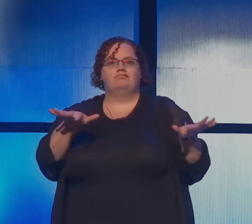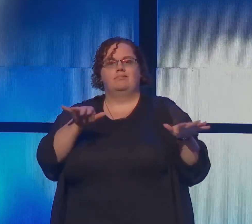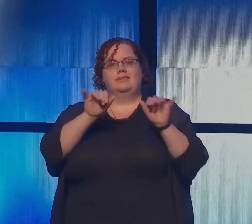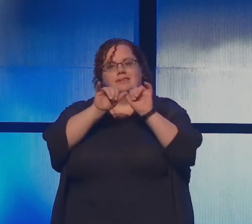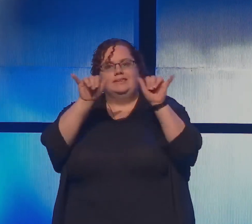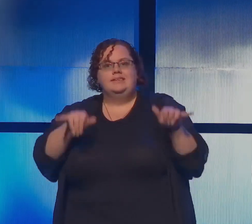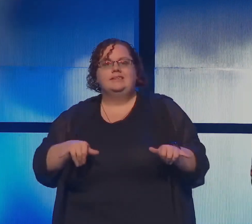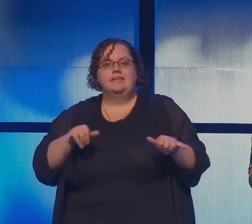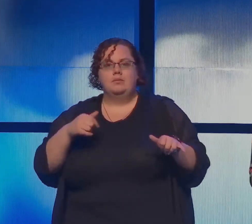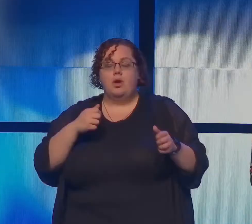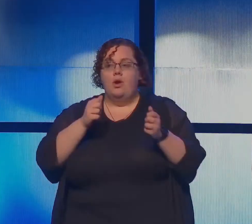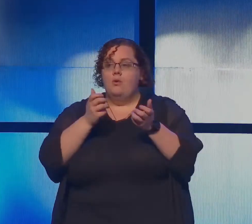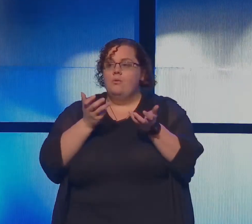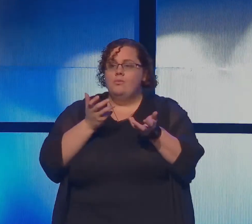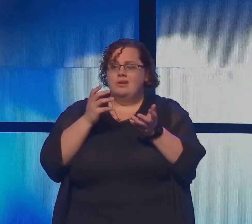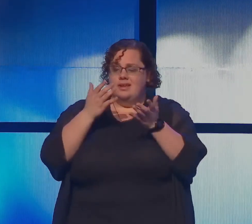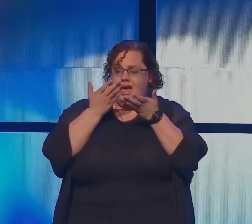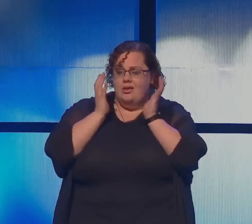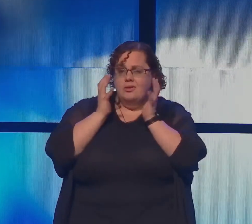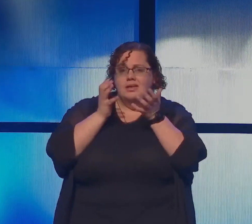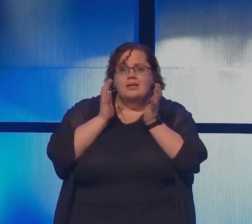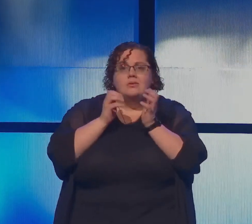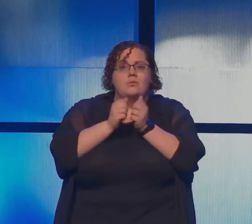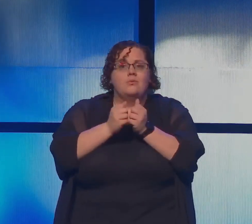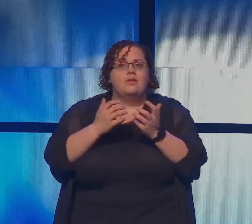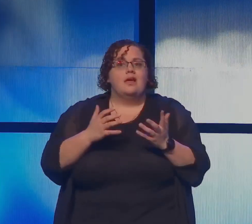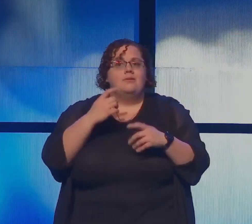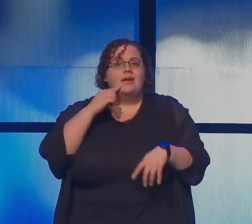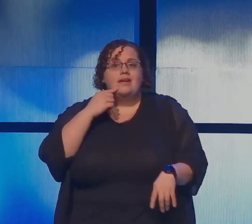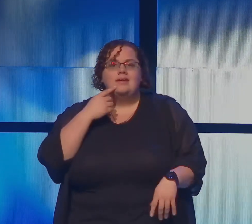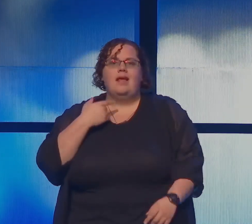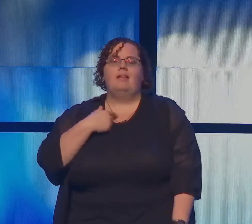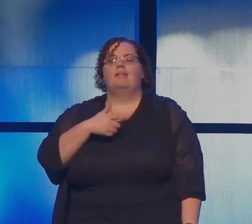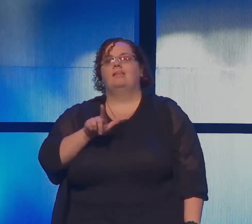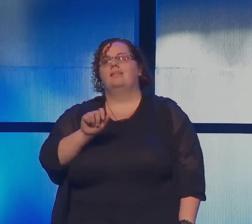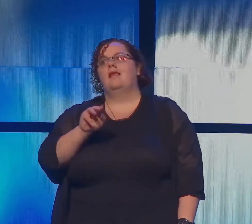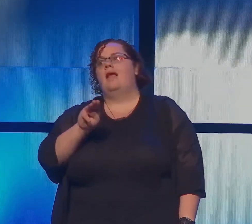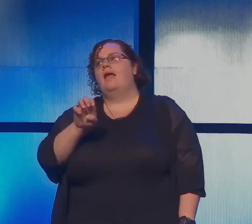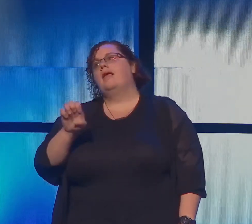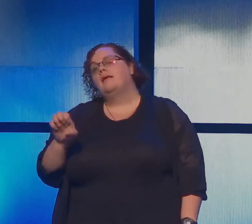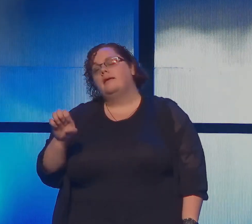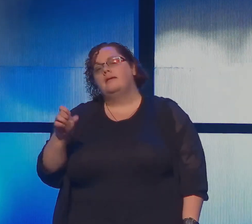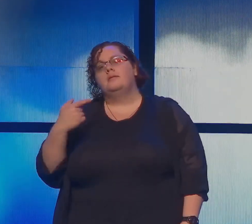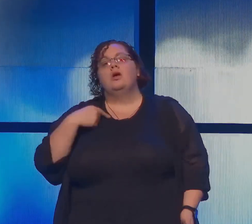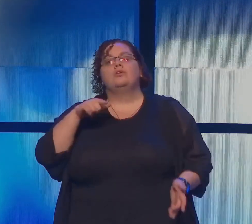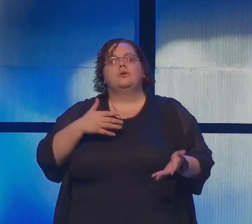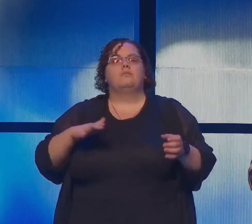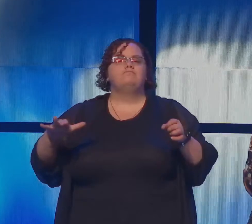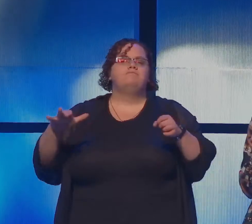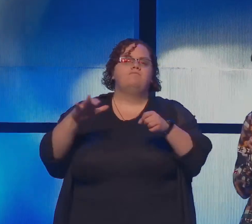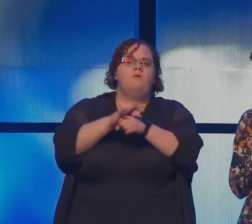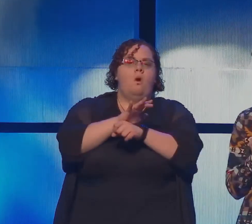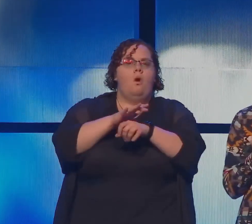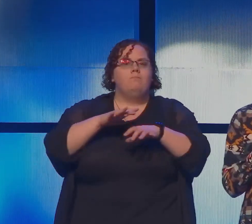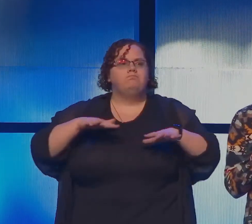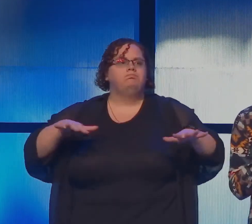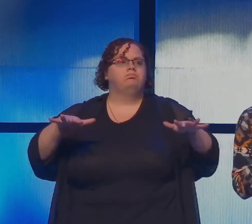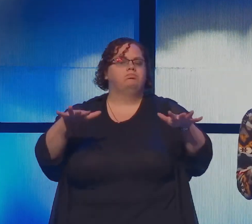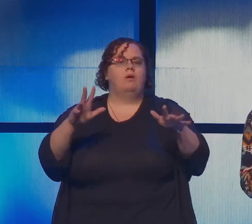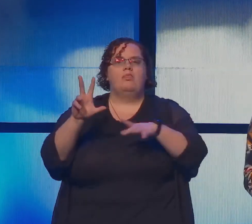is Halloween without candy? Lame. So we're going to fill this auditorium with